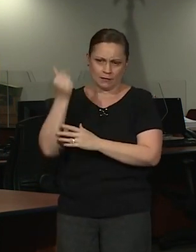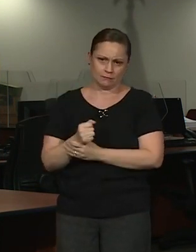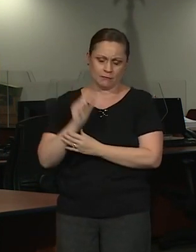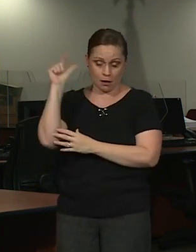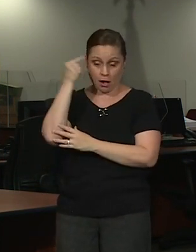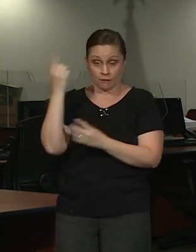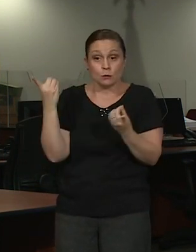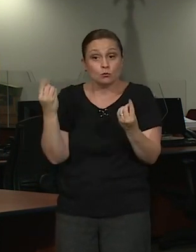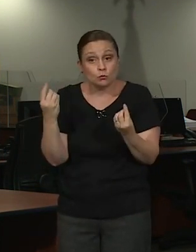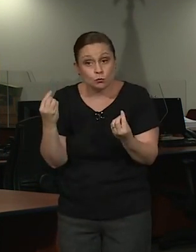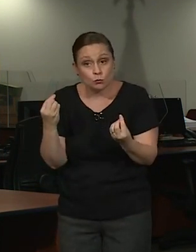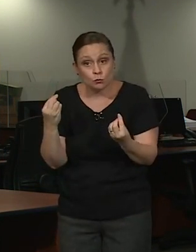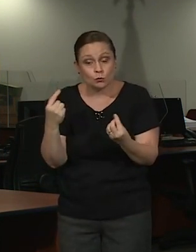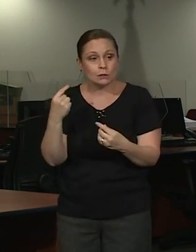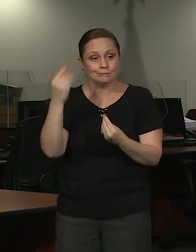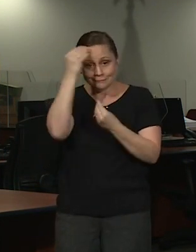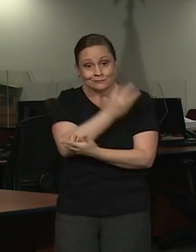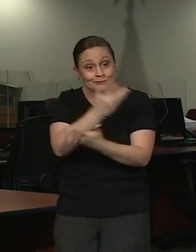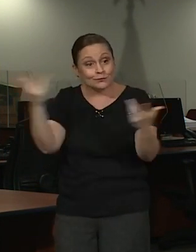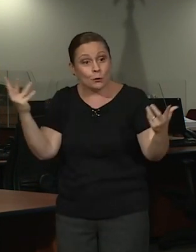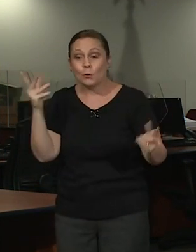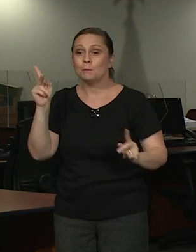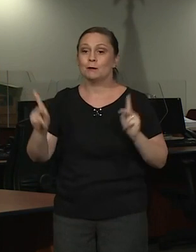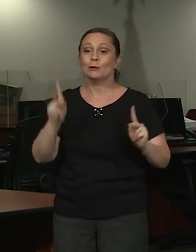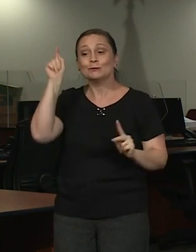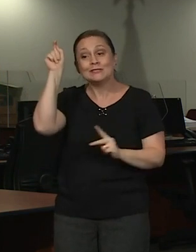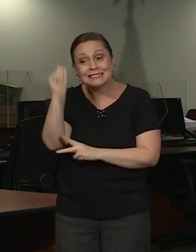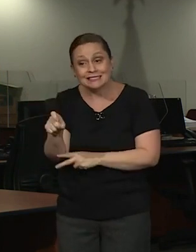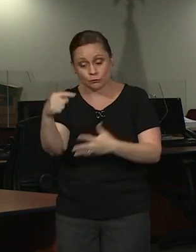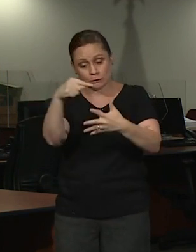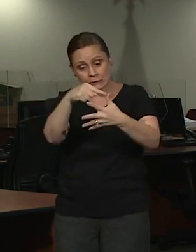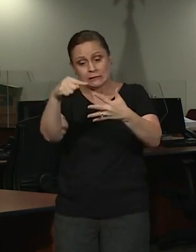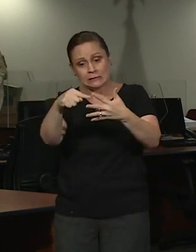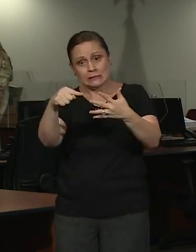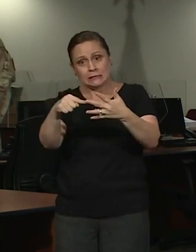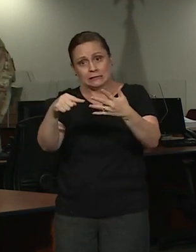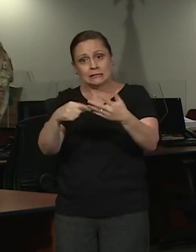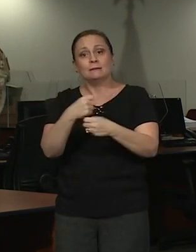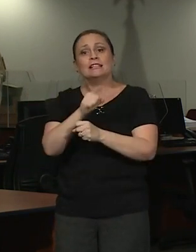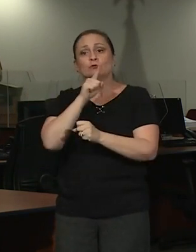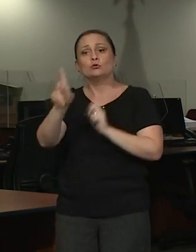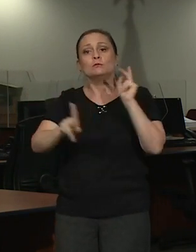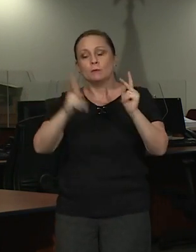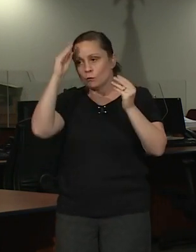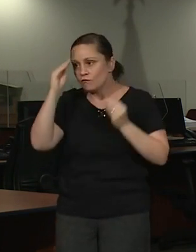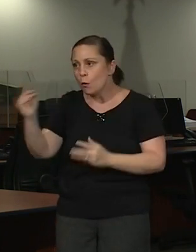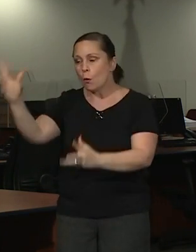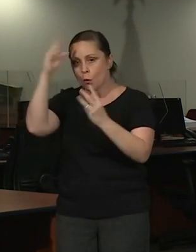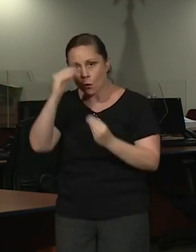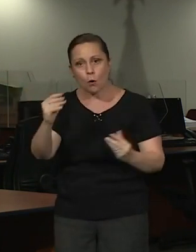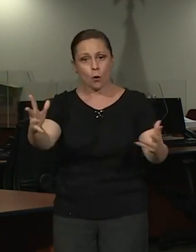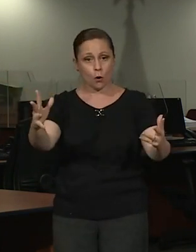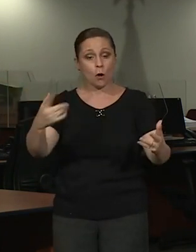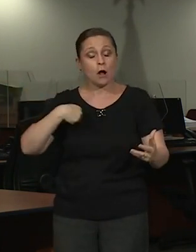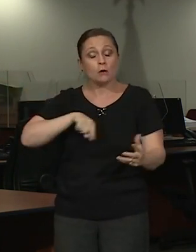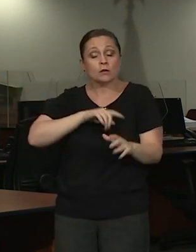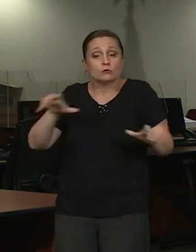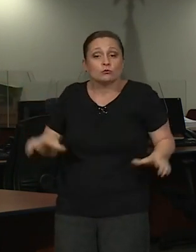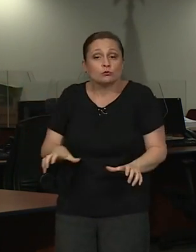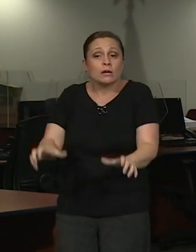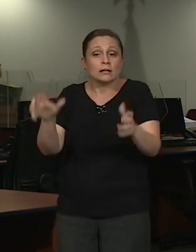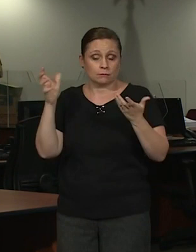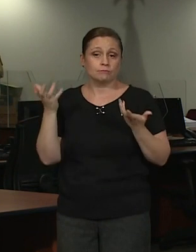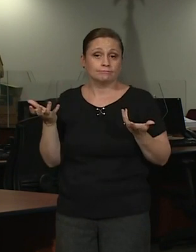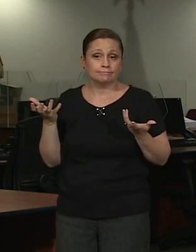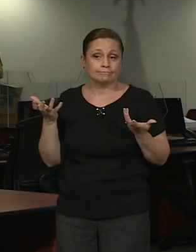tell people what they need to do, inform them. That's what we're doing. Now, if the cities have the mechanism to